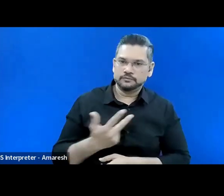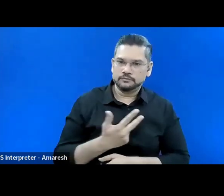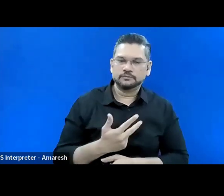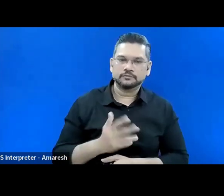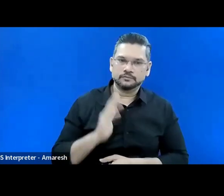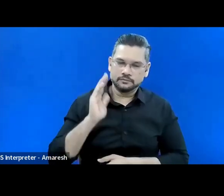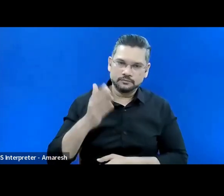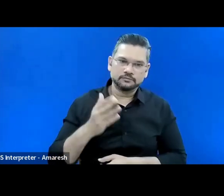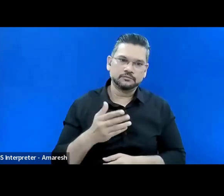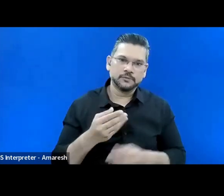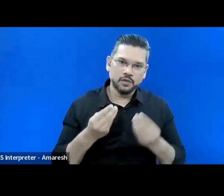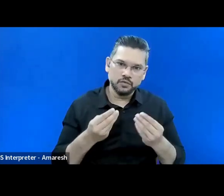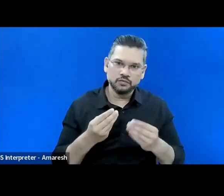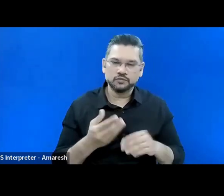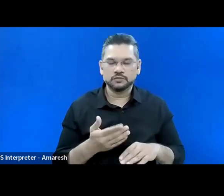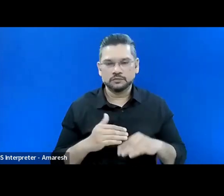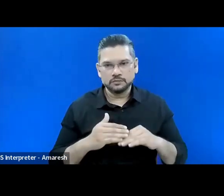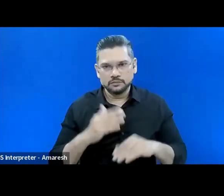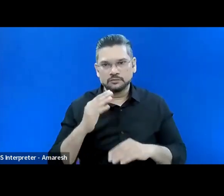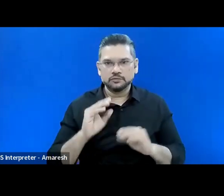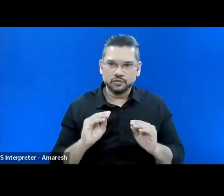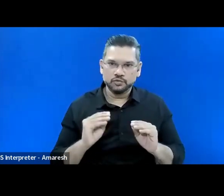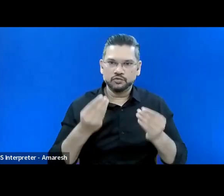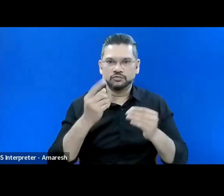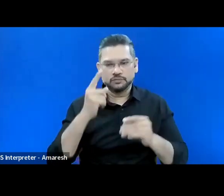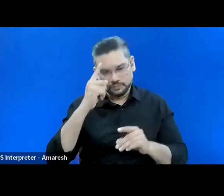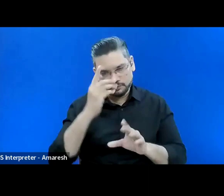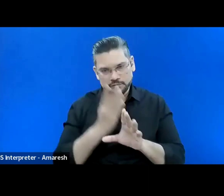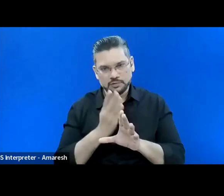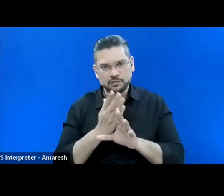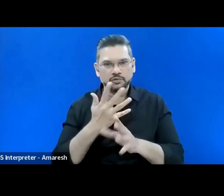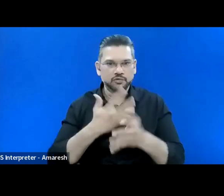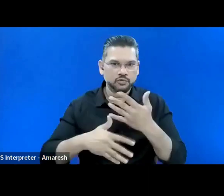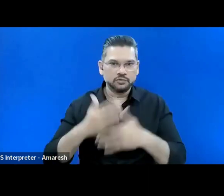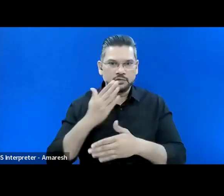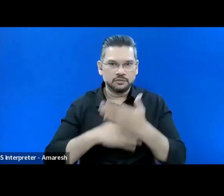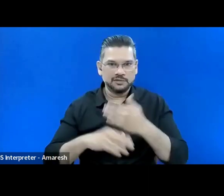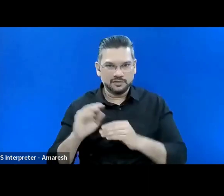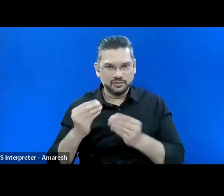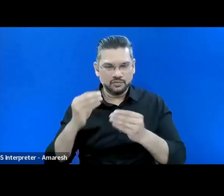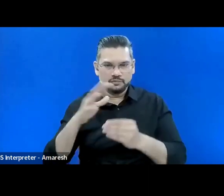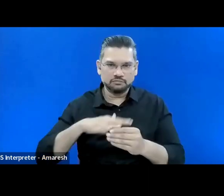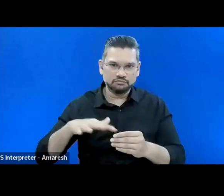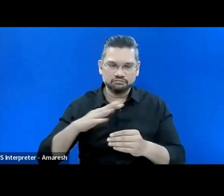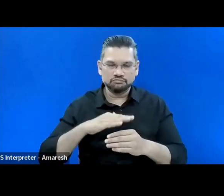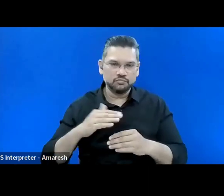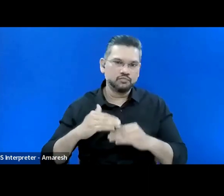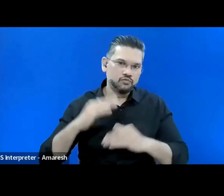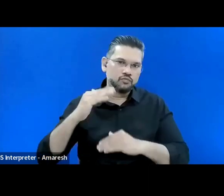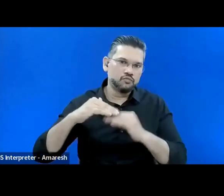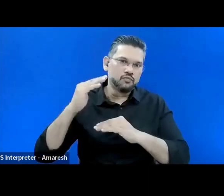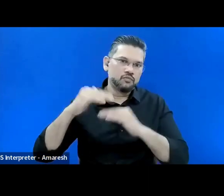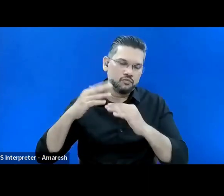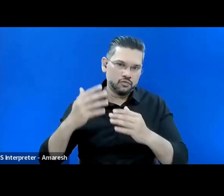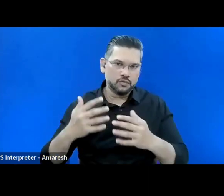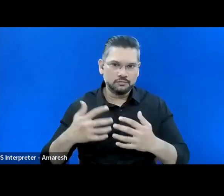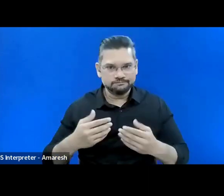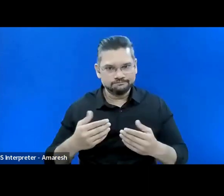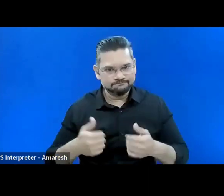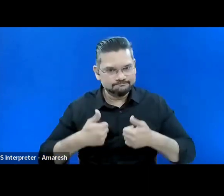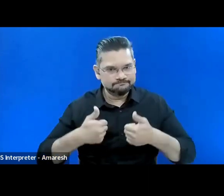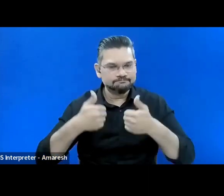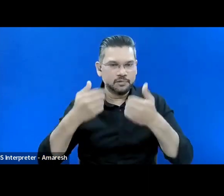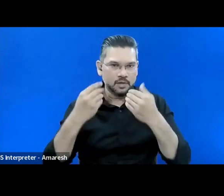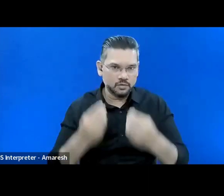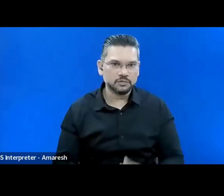for the enhancement of this youth with psychosocial disabilities platform, and how together we can